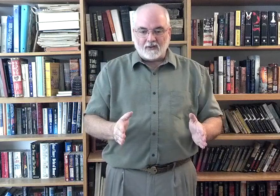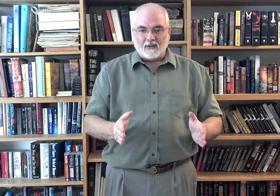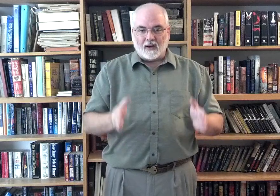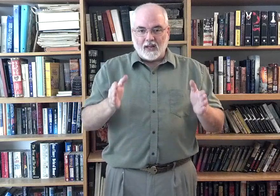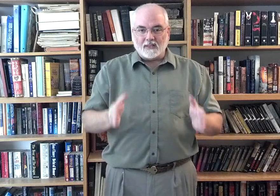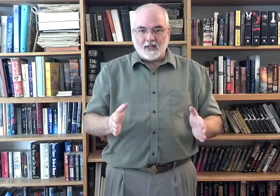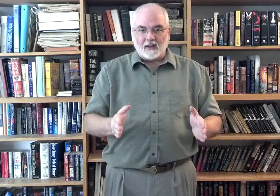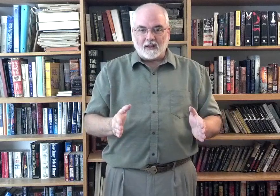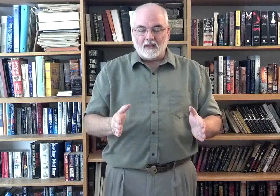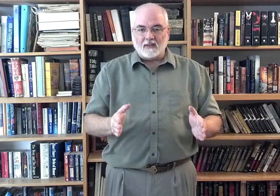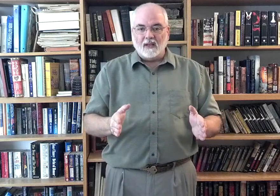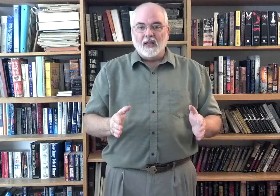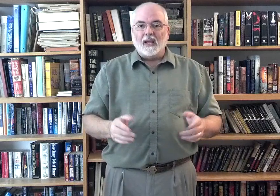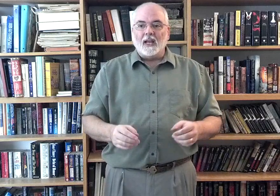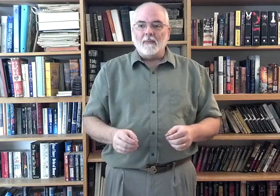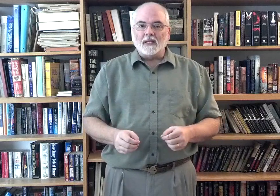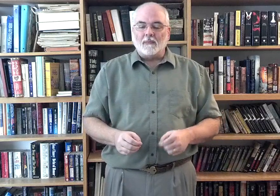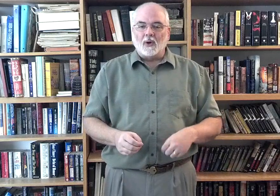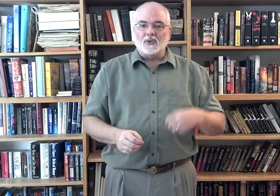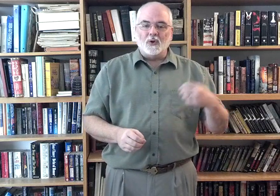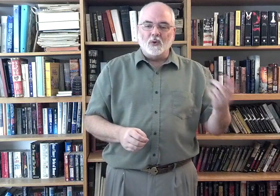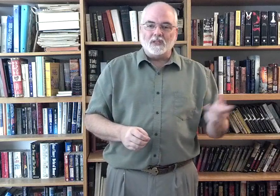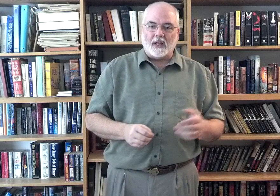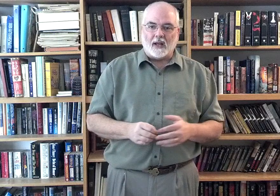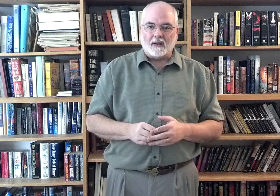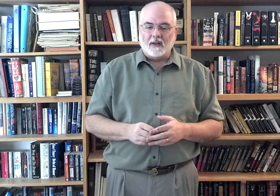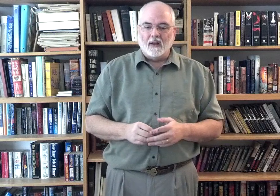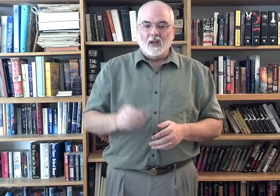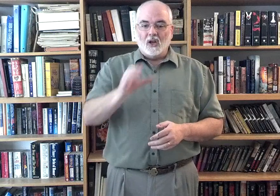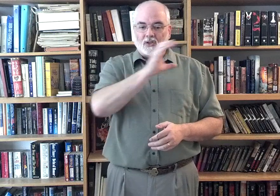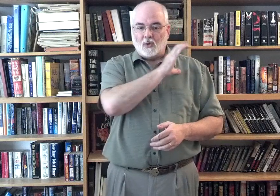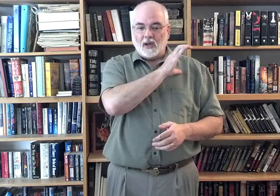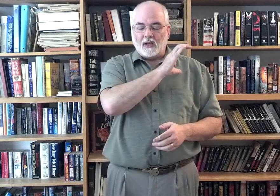or hands down like this, and it makes the person who is that. So a